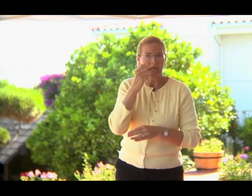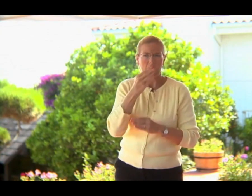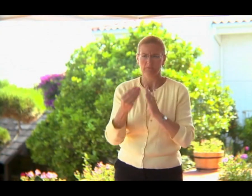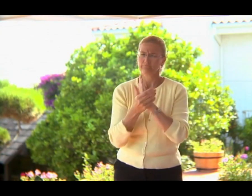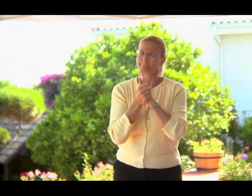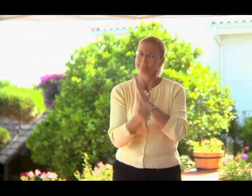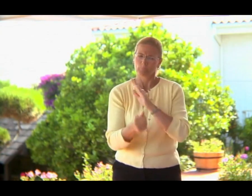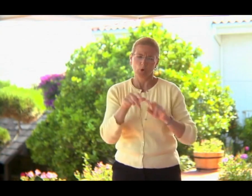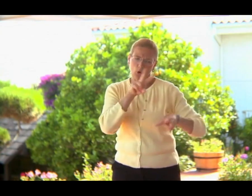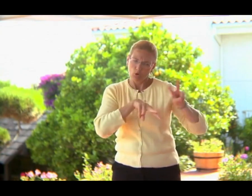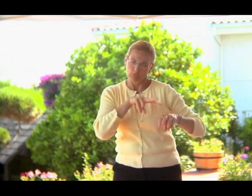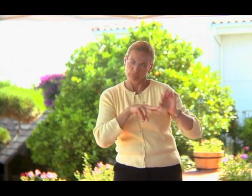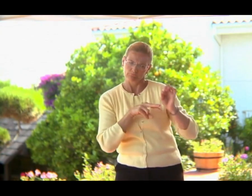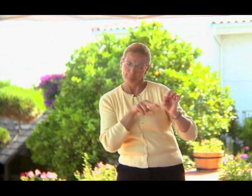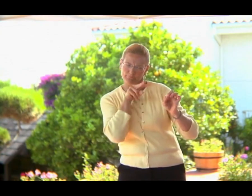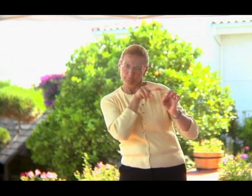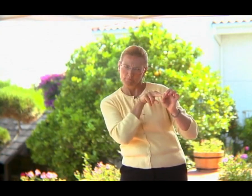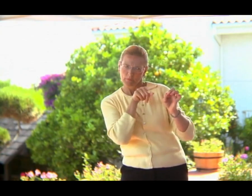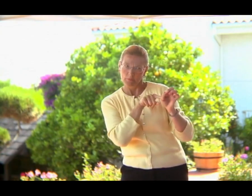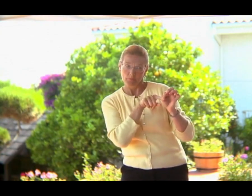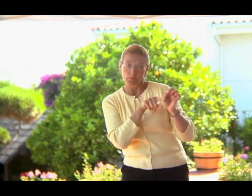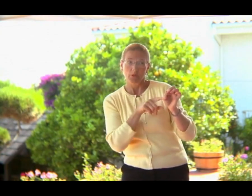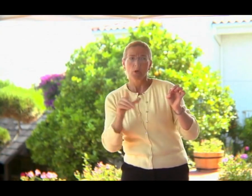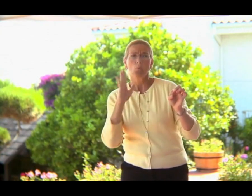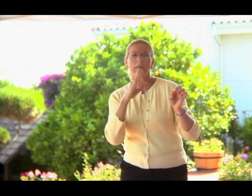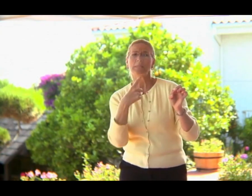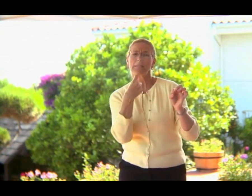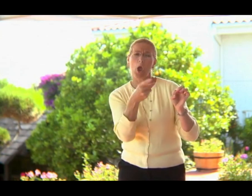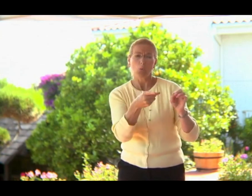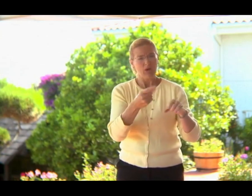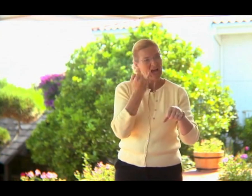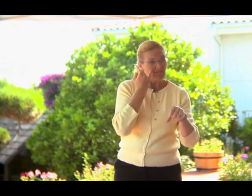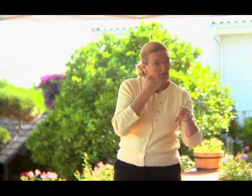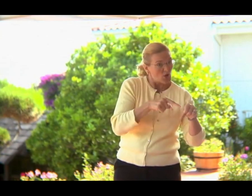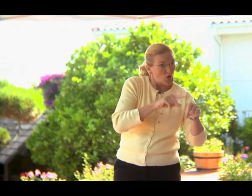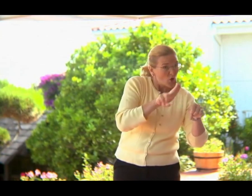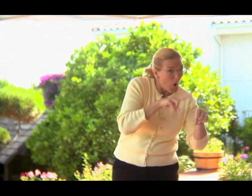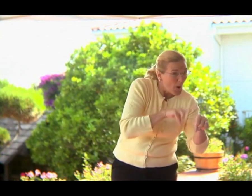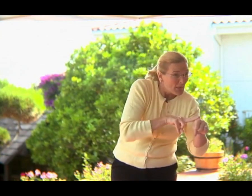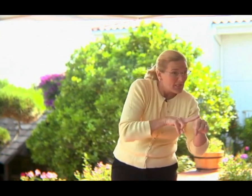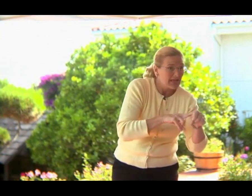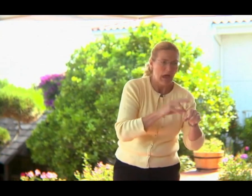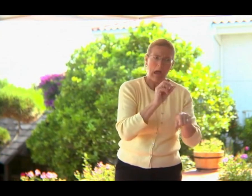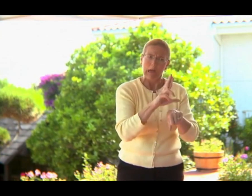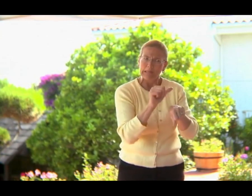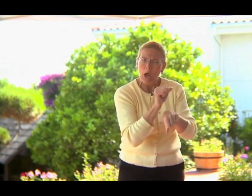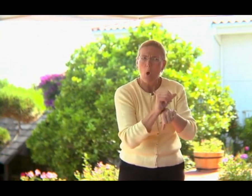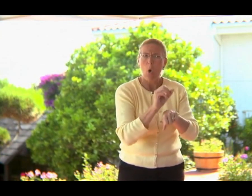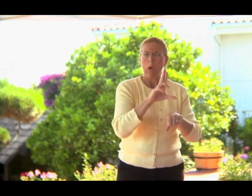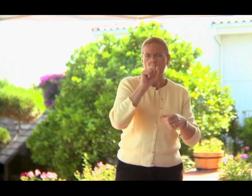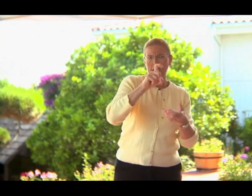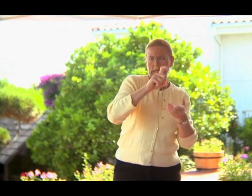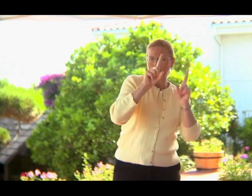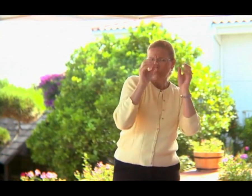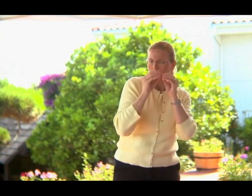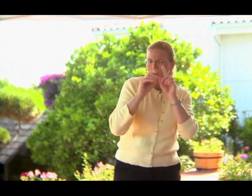so they are the best people to tell you if you actually have abnormal cells that might be dangerous and should be evaluated further or